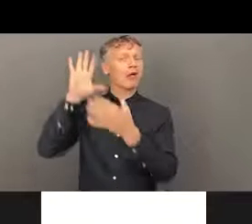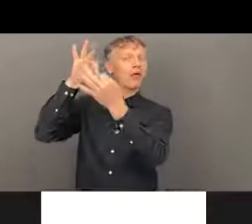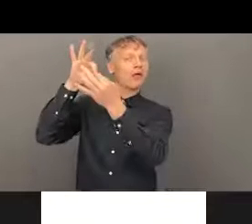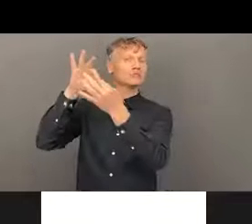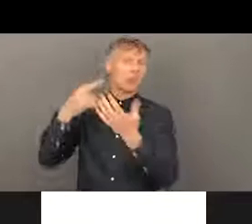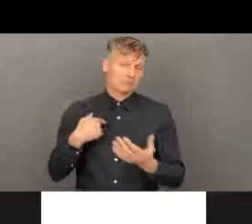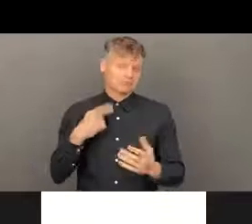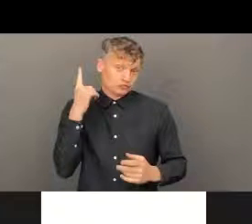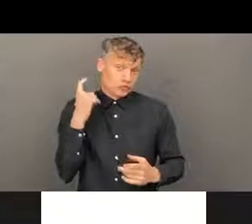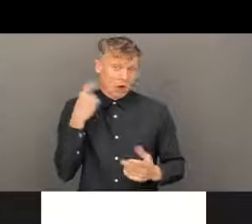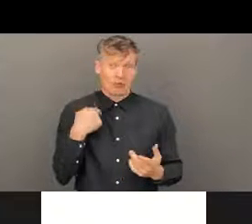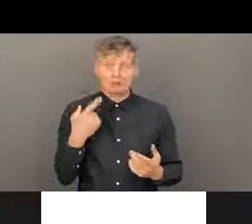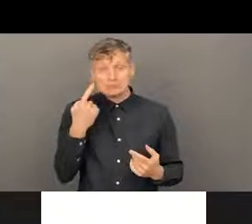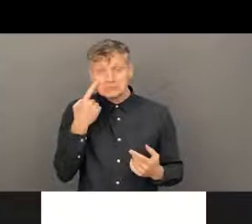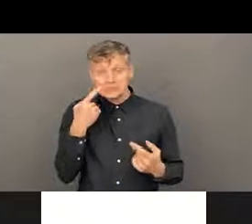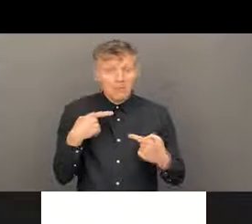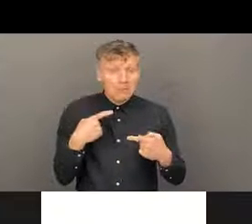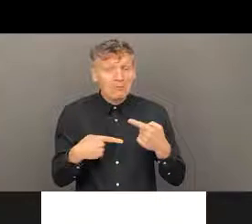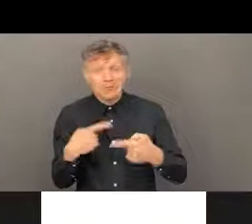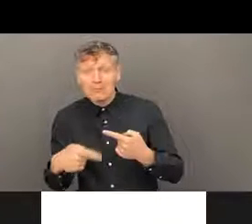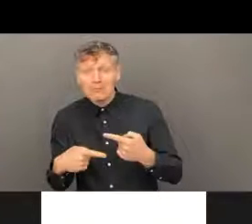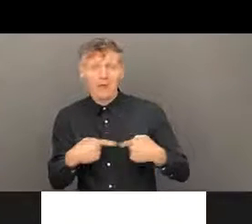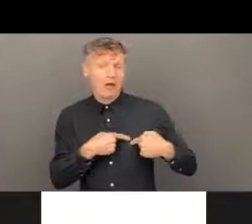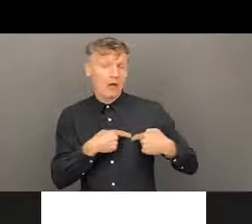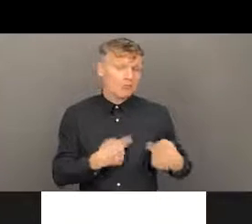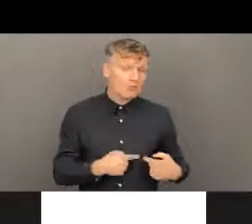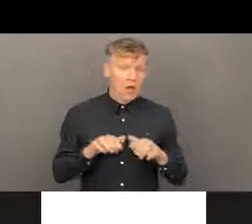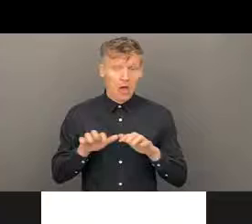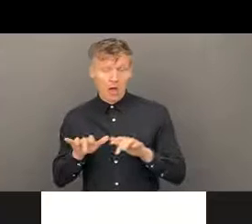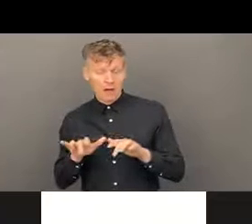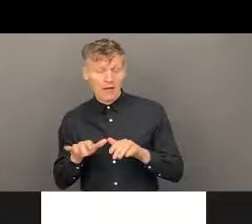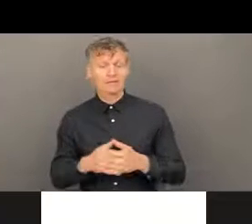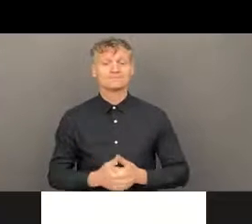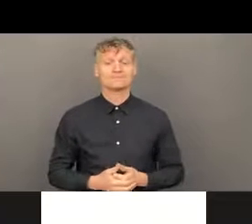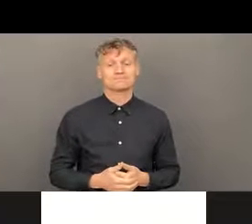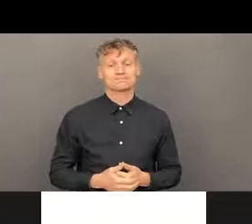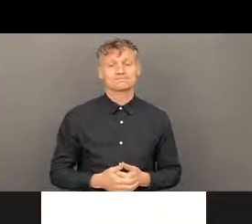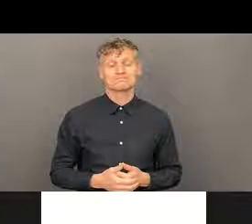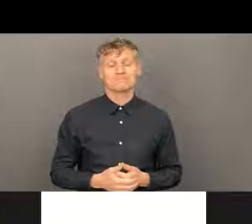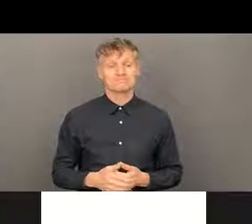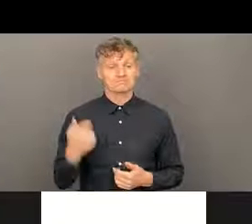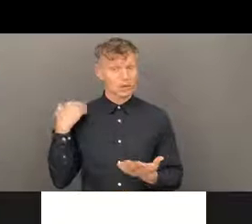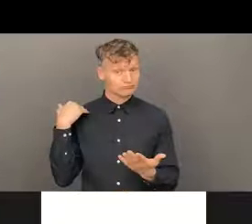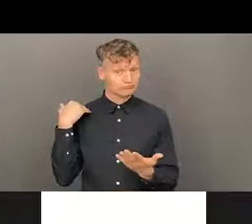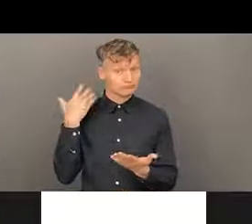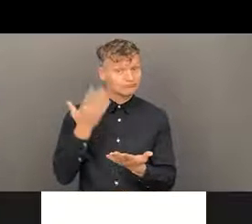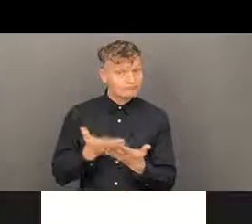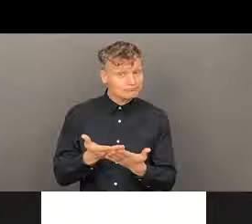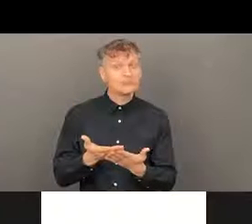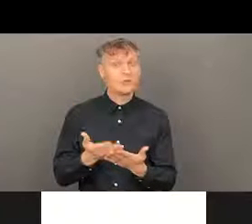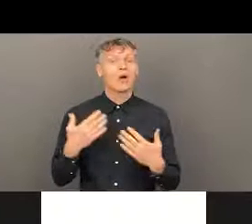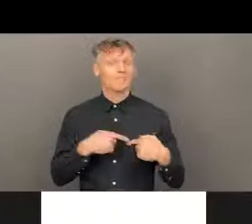volunteer. Volunteering online has been quite a different